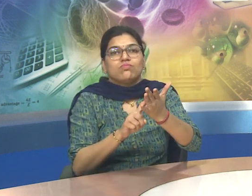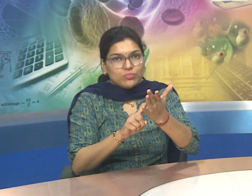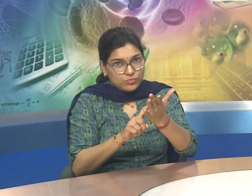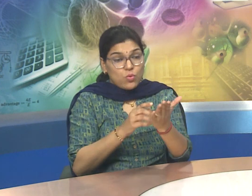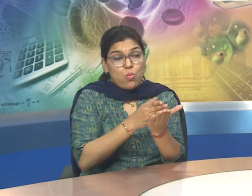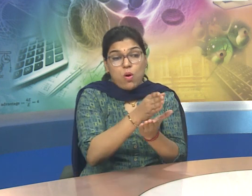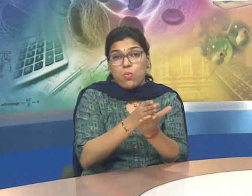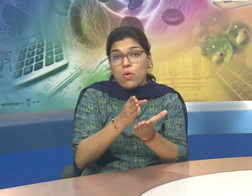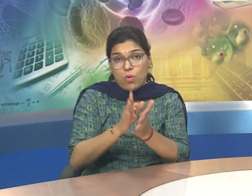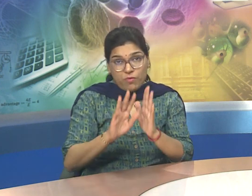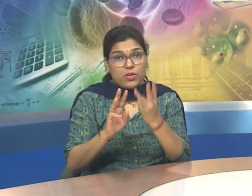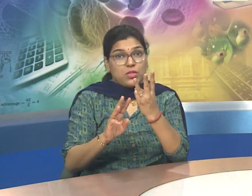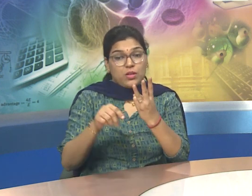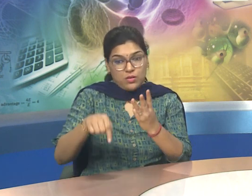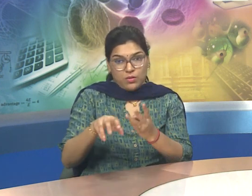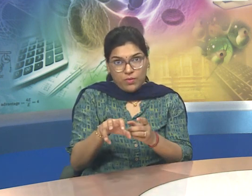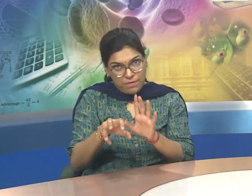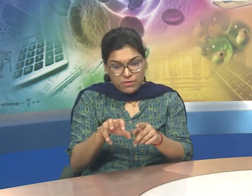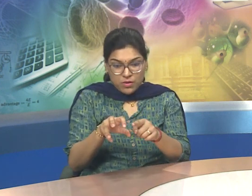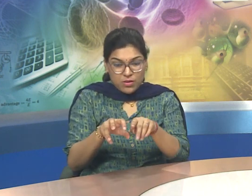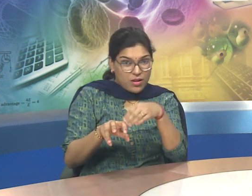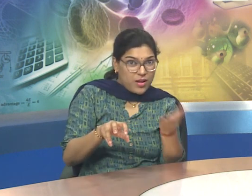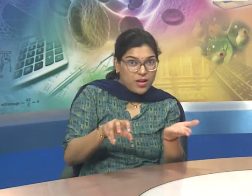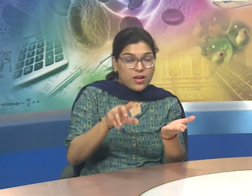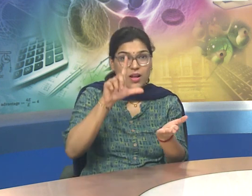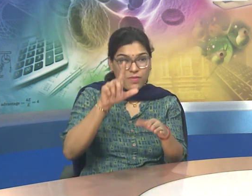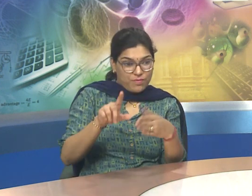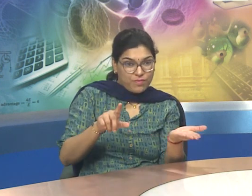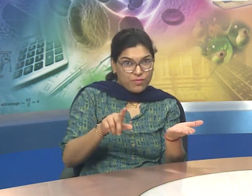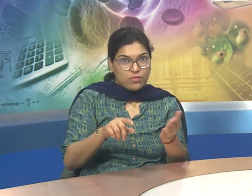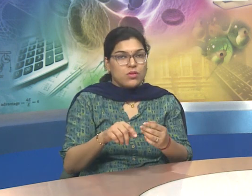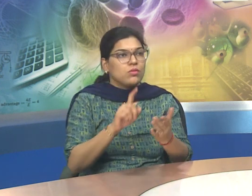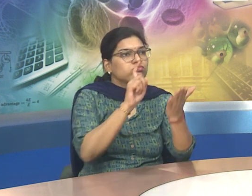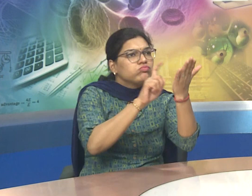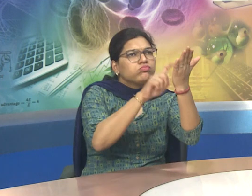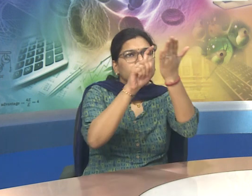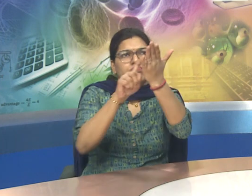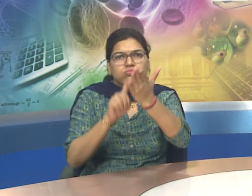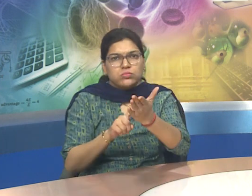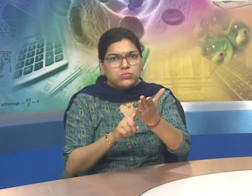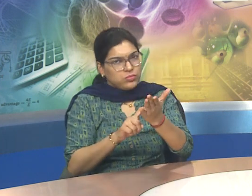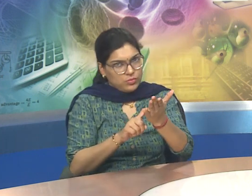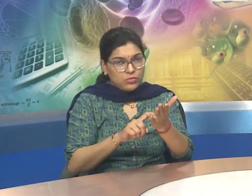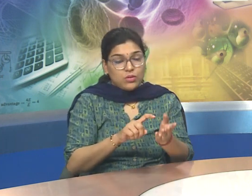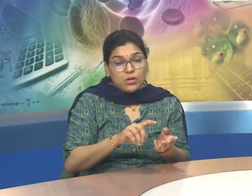we use it for clicking purpose. We give the command using the mouse